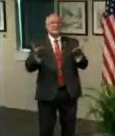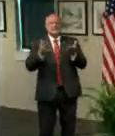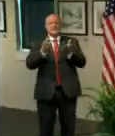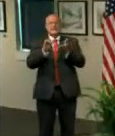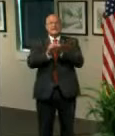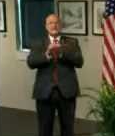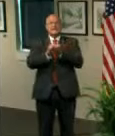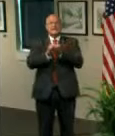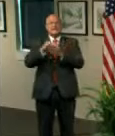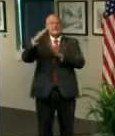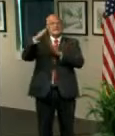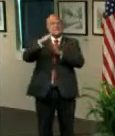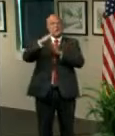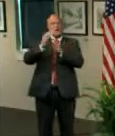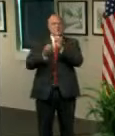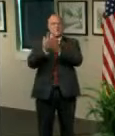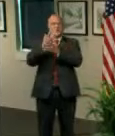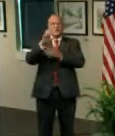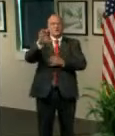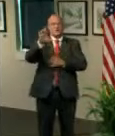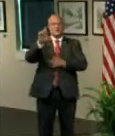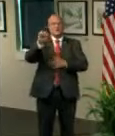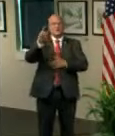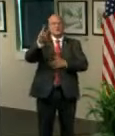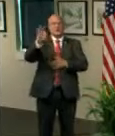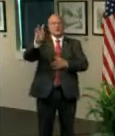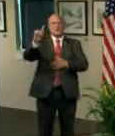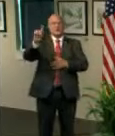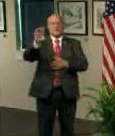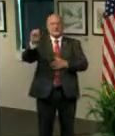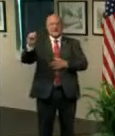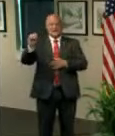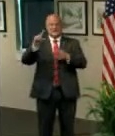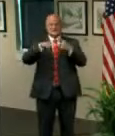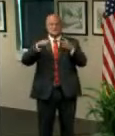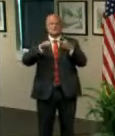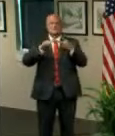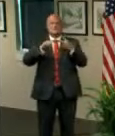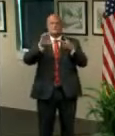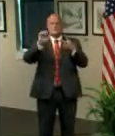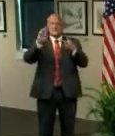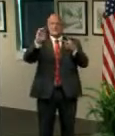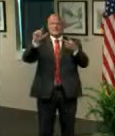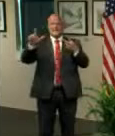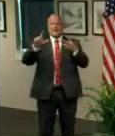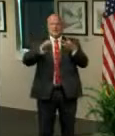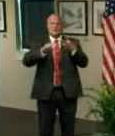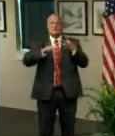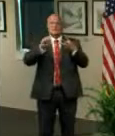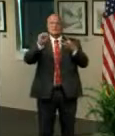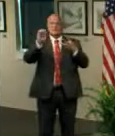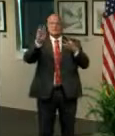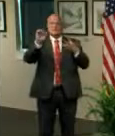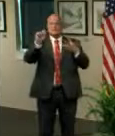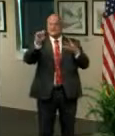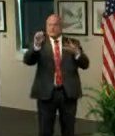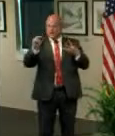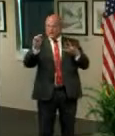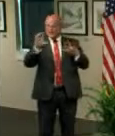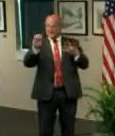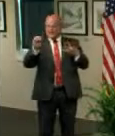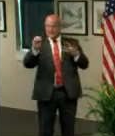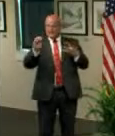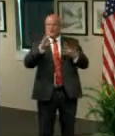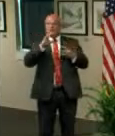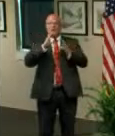the top growth is Crawford County, the second one is Carroll County, and then Sebastian County. And so we talk a lot